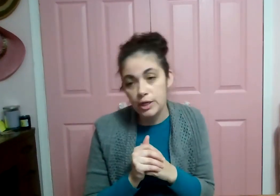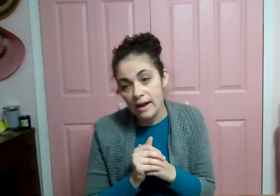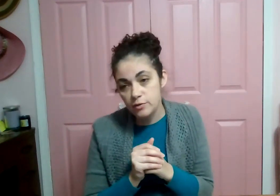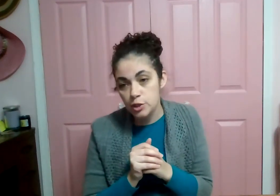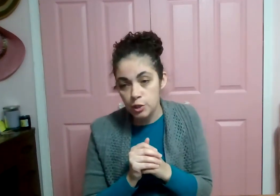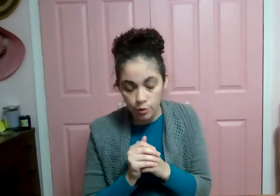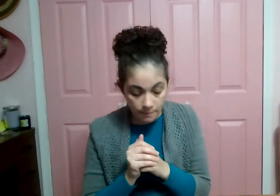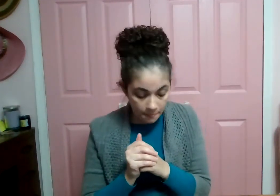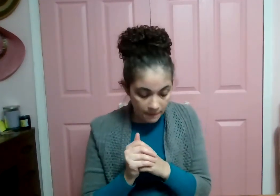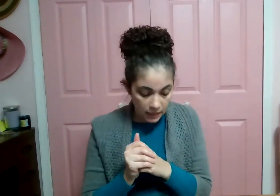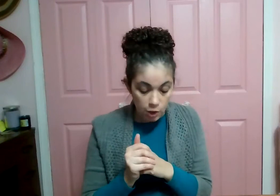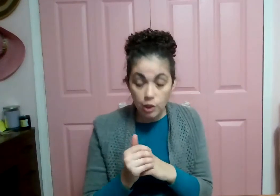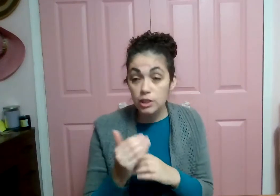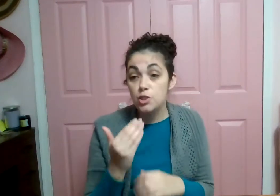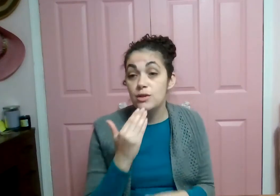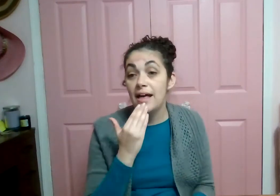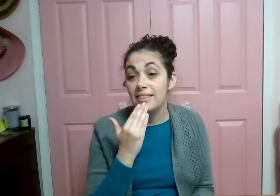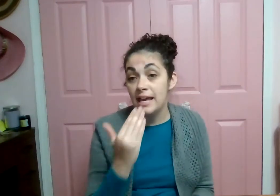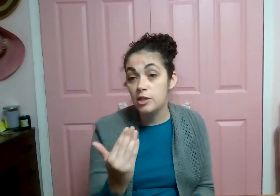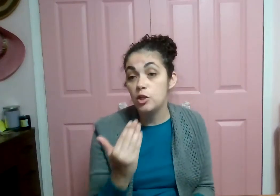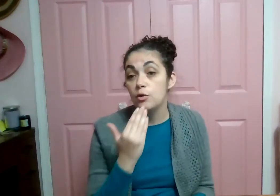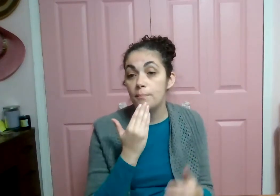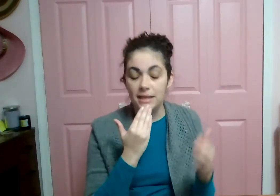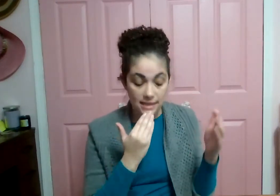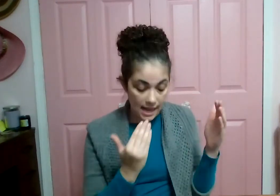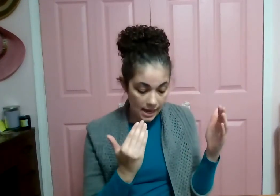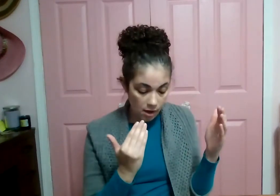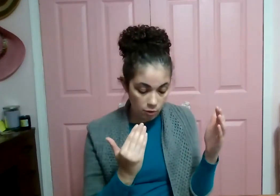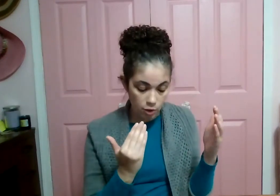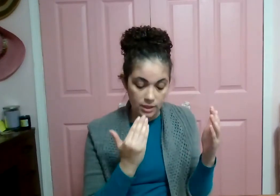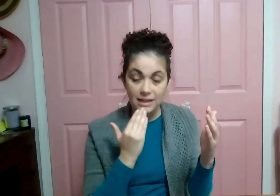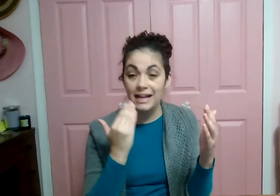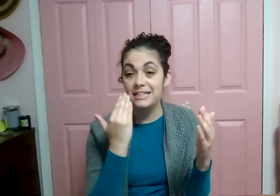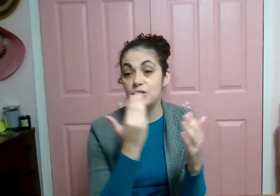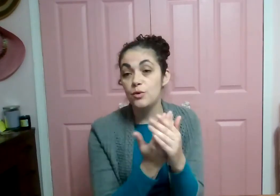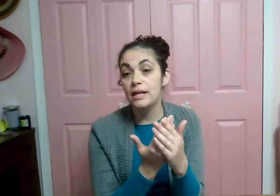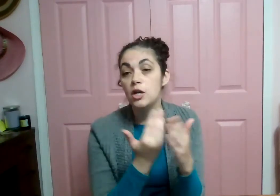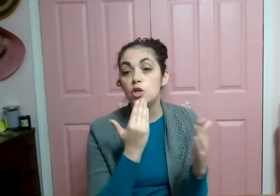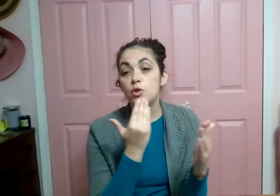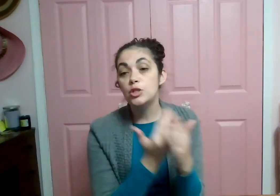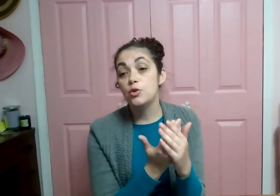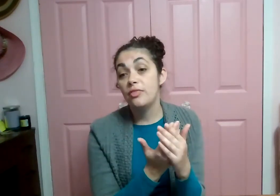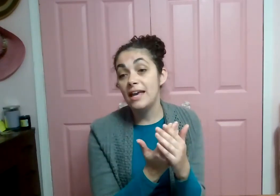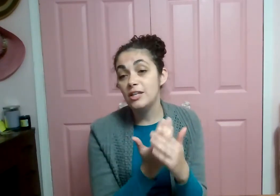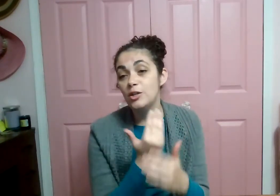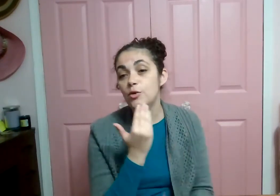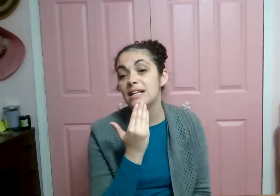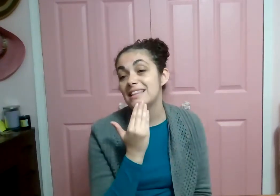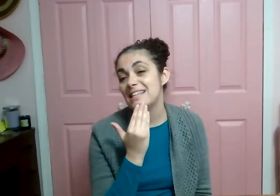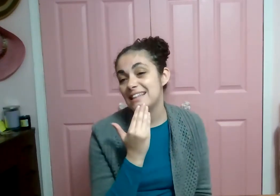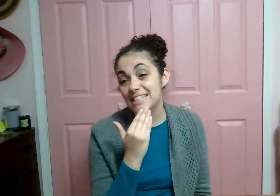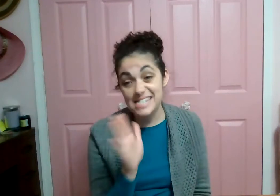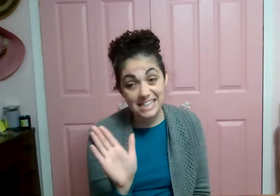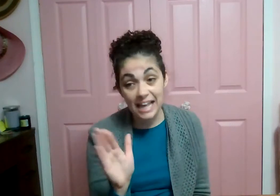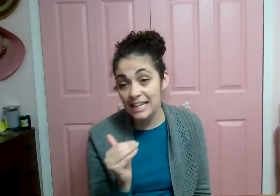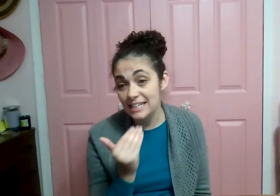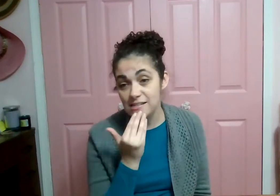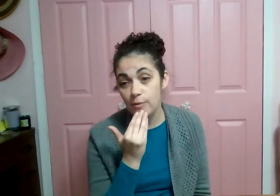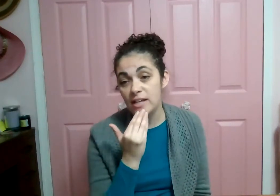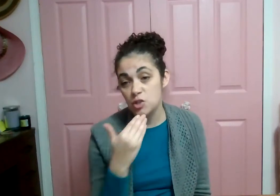good afternoon, you're going to do that thank you. But now you're going to kind of do it. You can do thank you. The slang easy way is